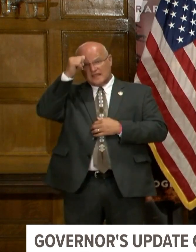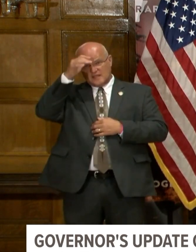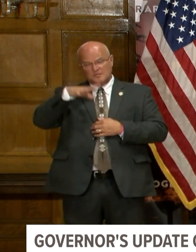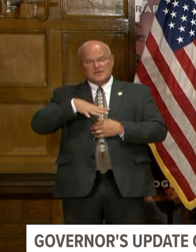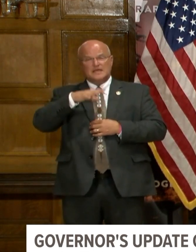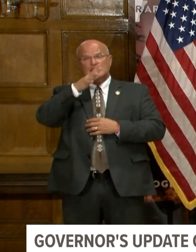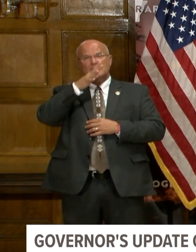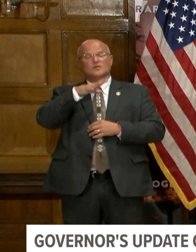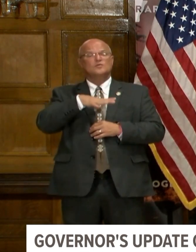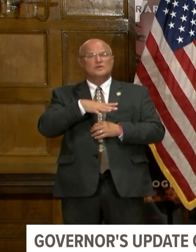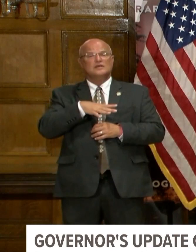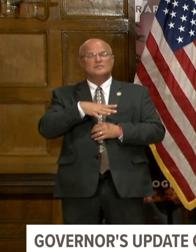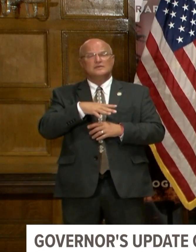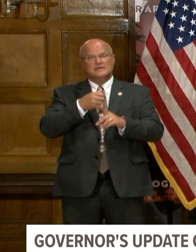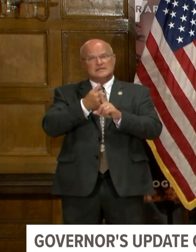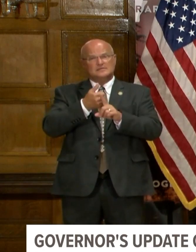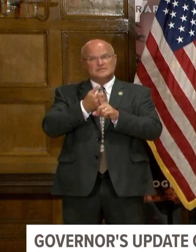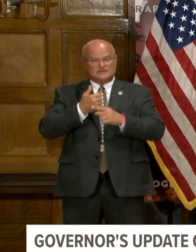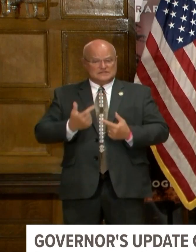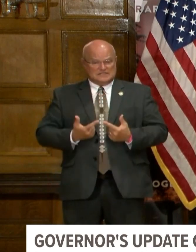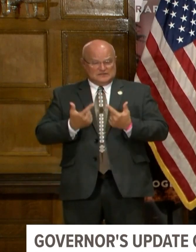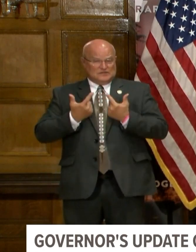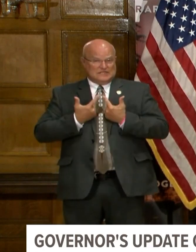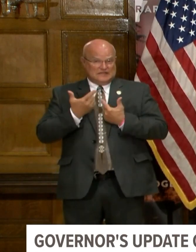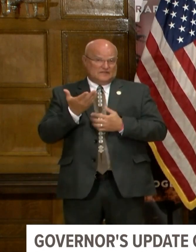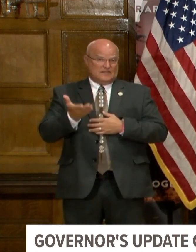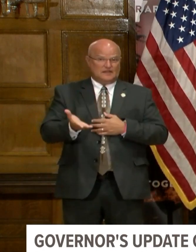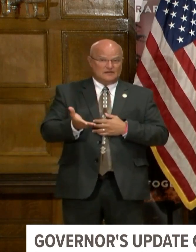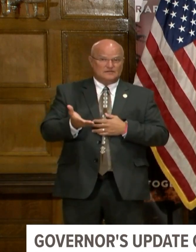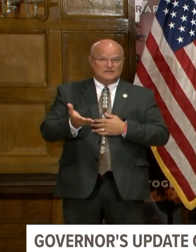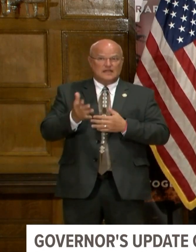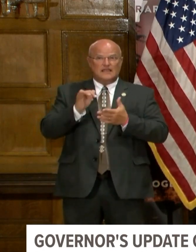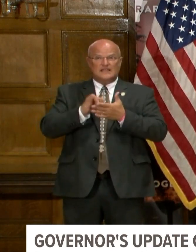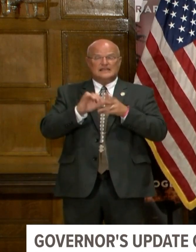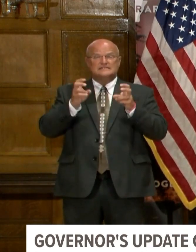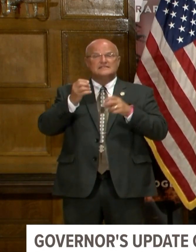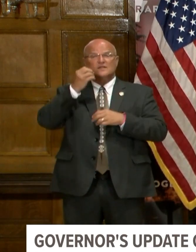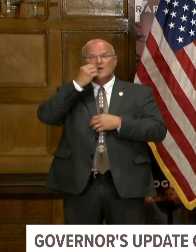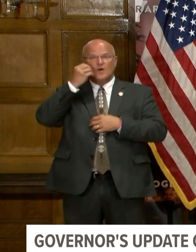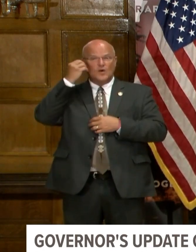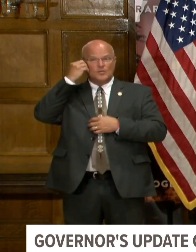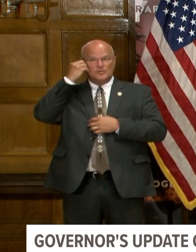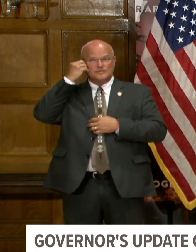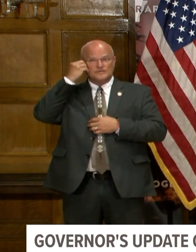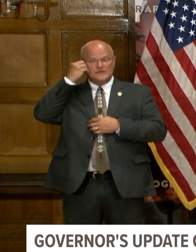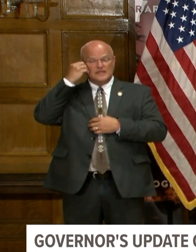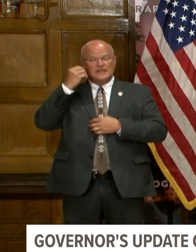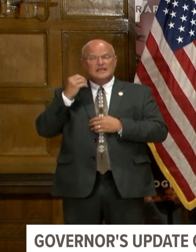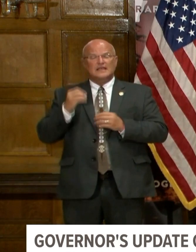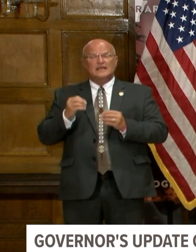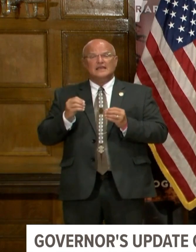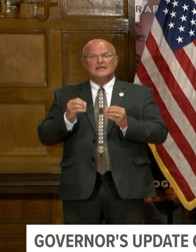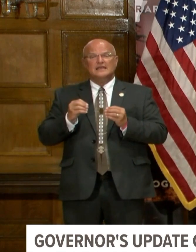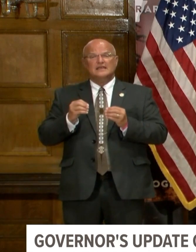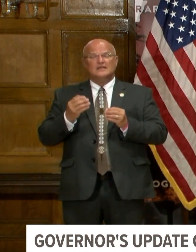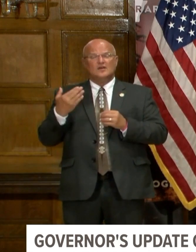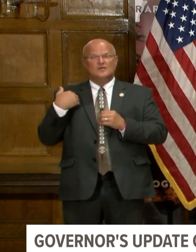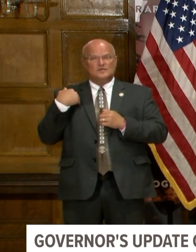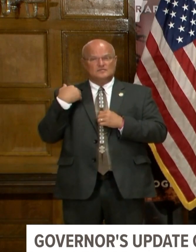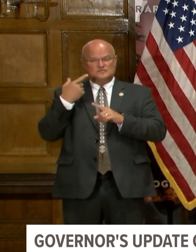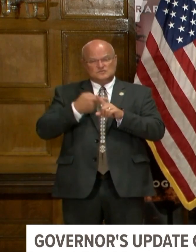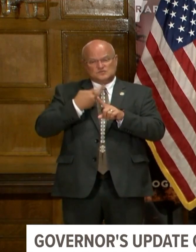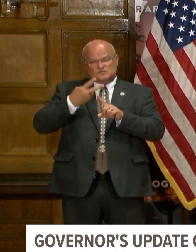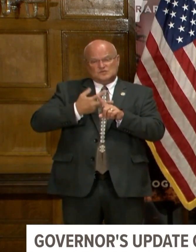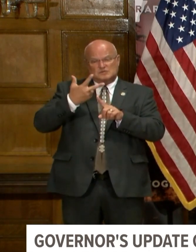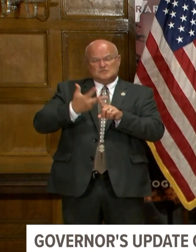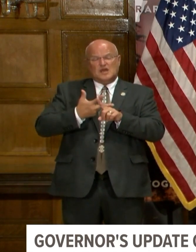women who live in our facilities. That is their home. And over these last few